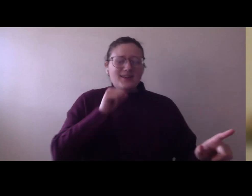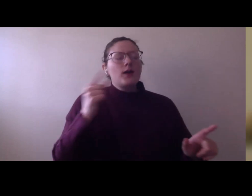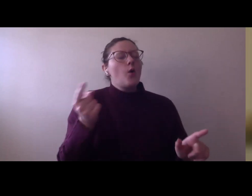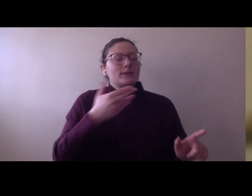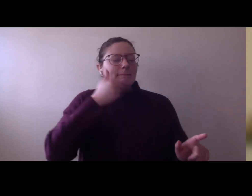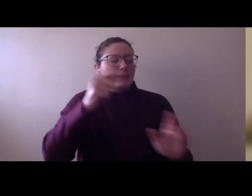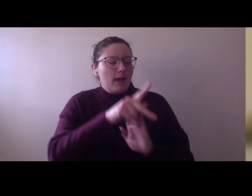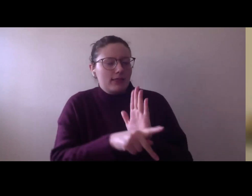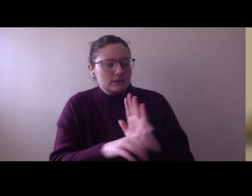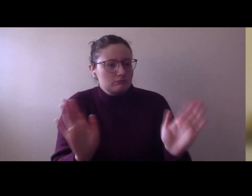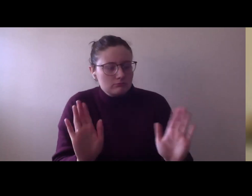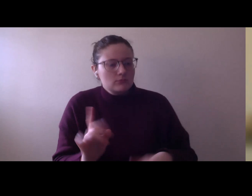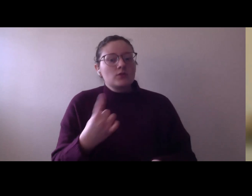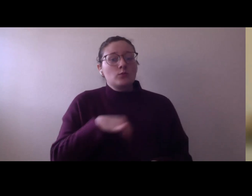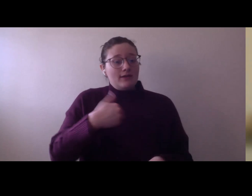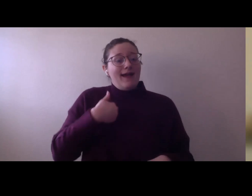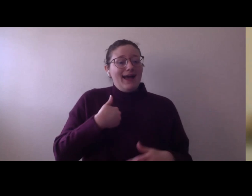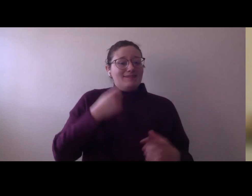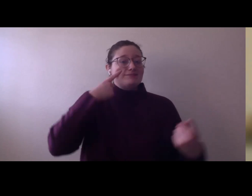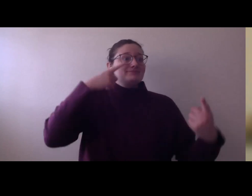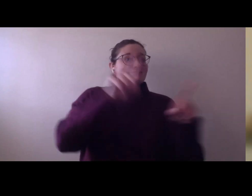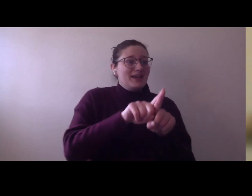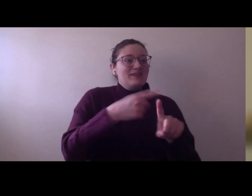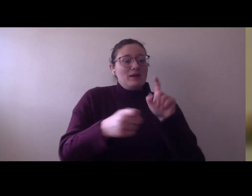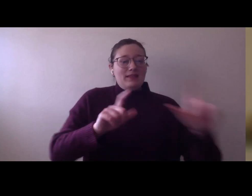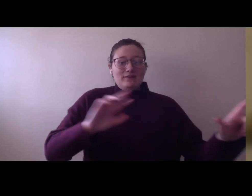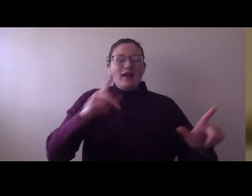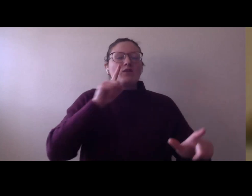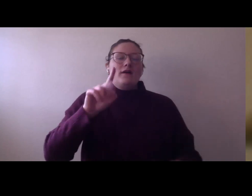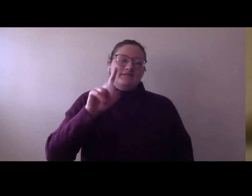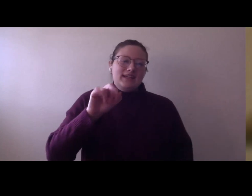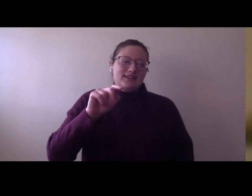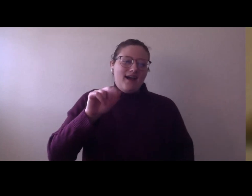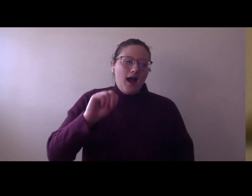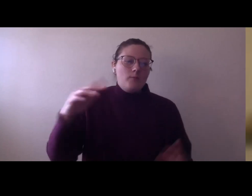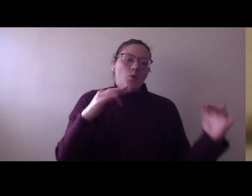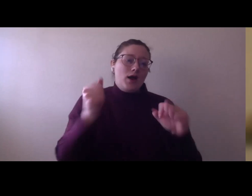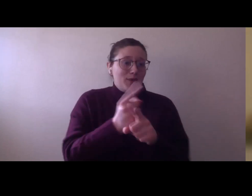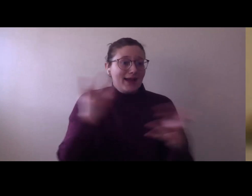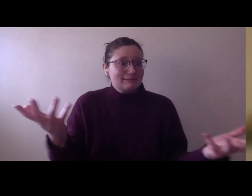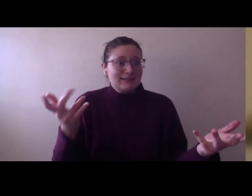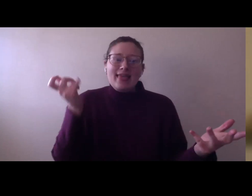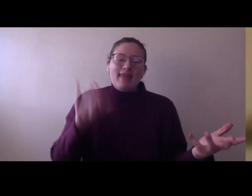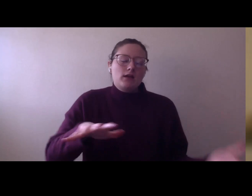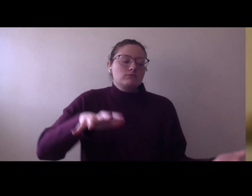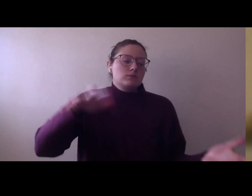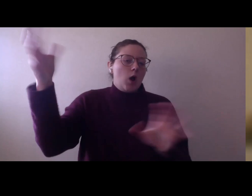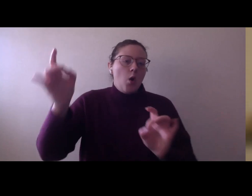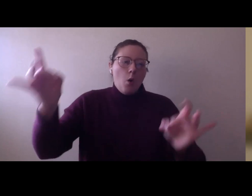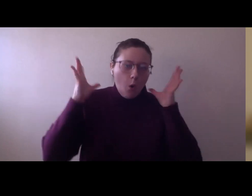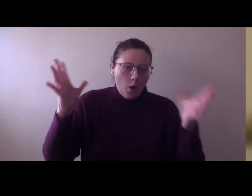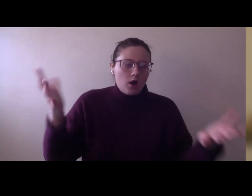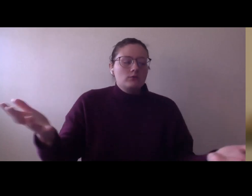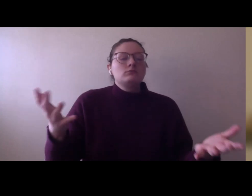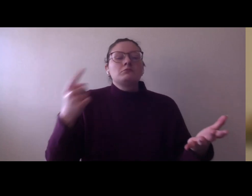We had bipartisan consensus on the Vietnam War, for example, right? And that turned out to be a disaster. So I